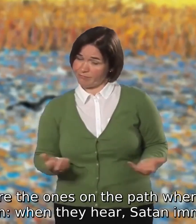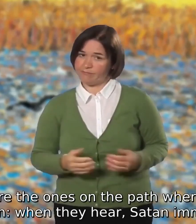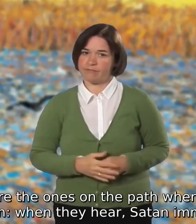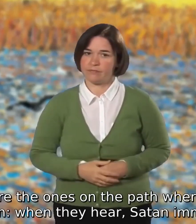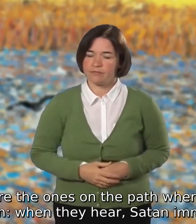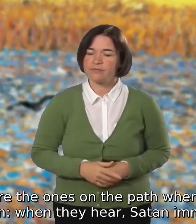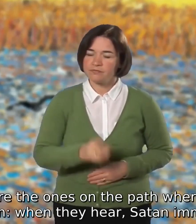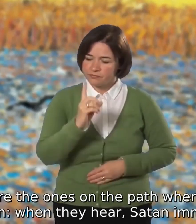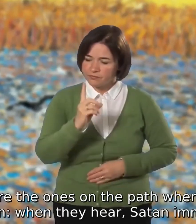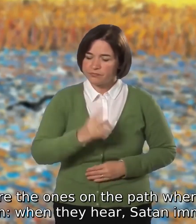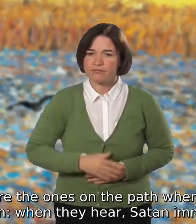they hear,